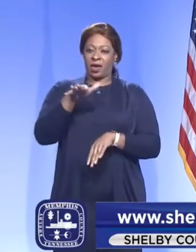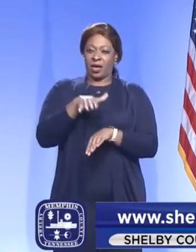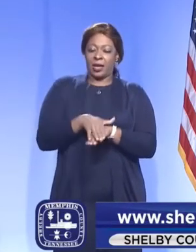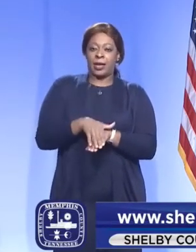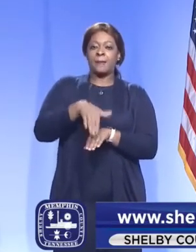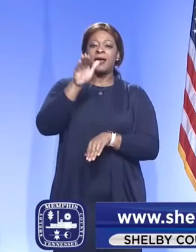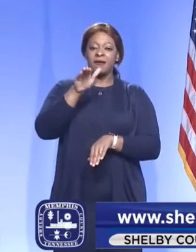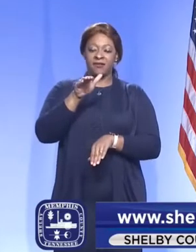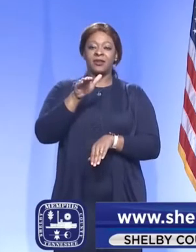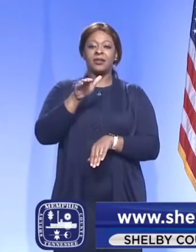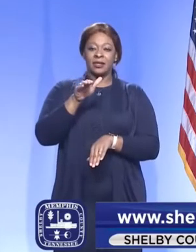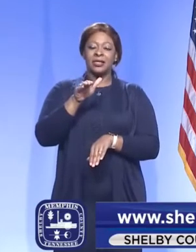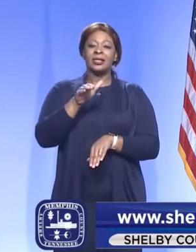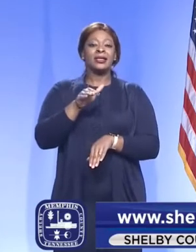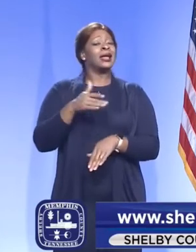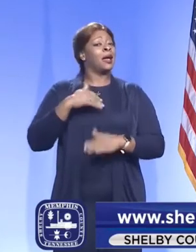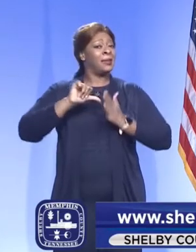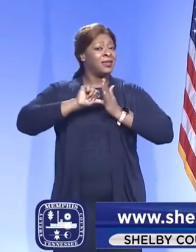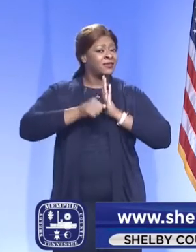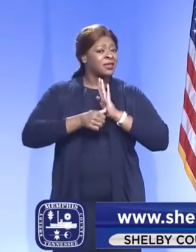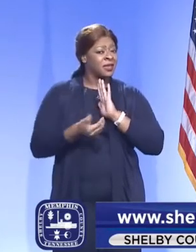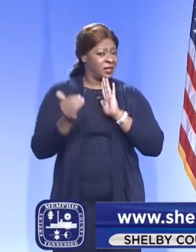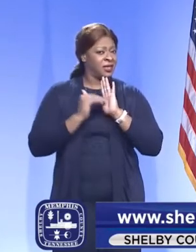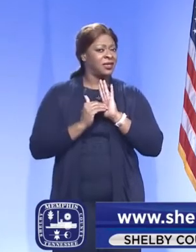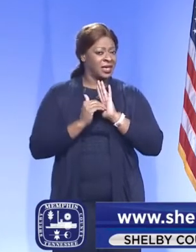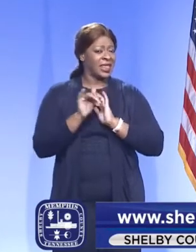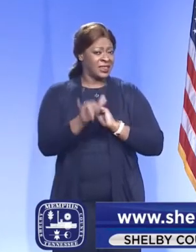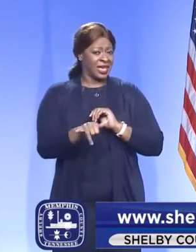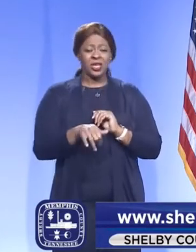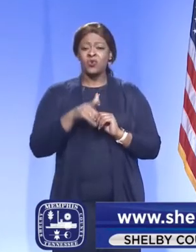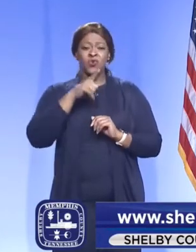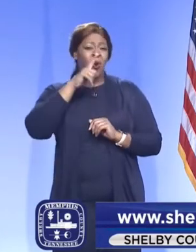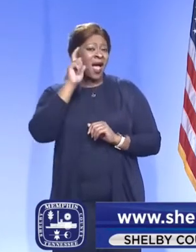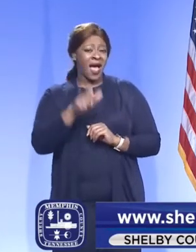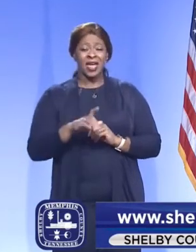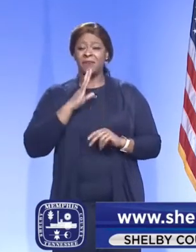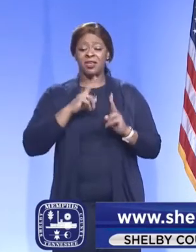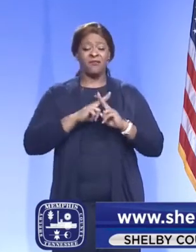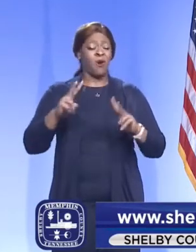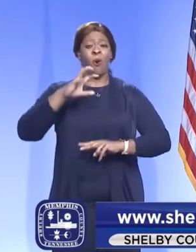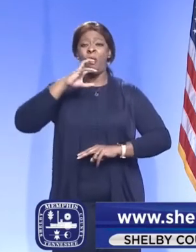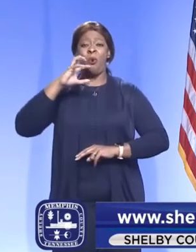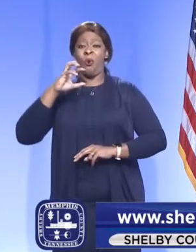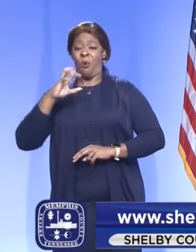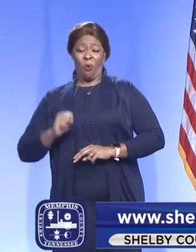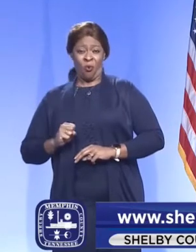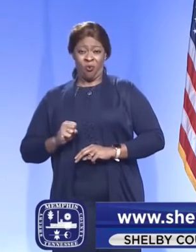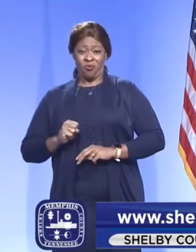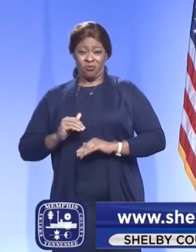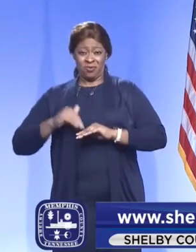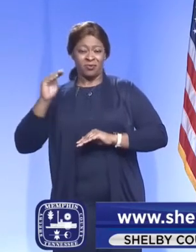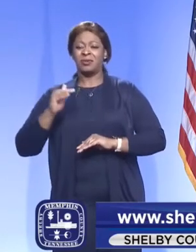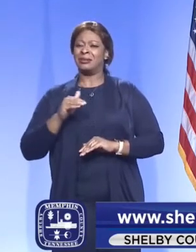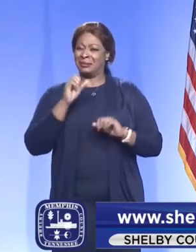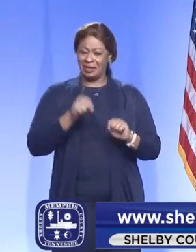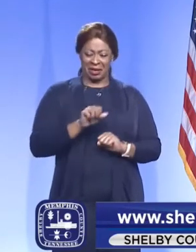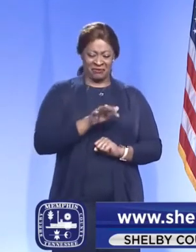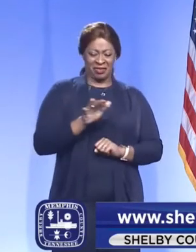gatherings, and in general, if someone else can run your errands for you and be out in the world for you, it's always a